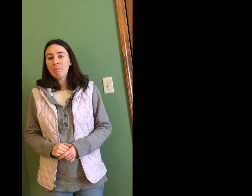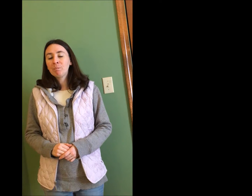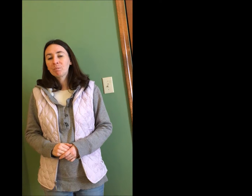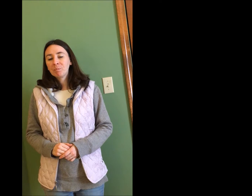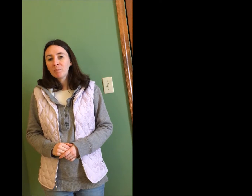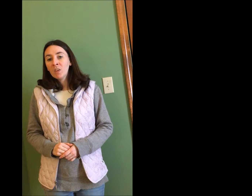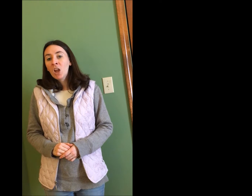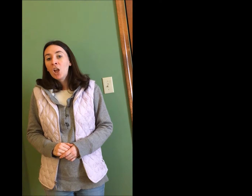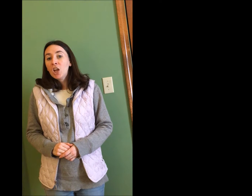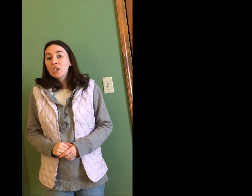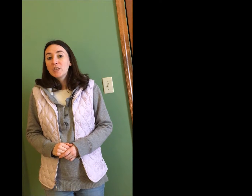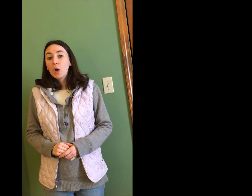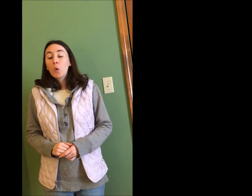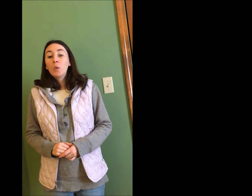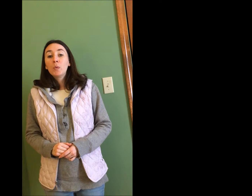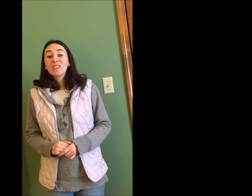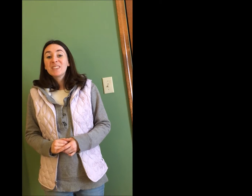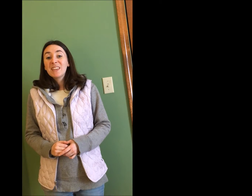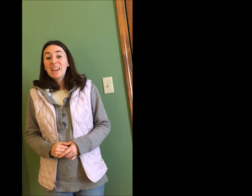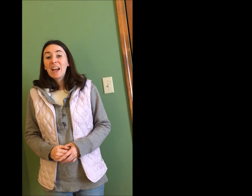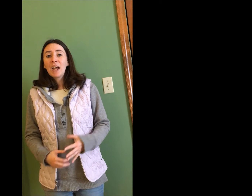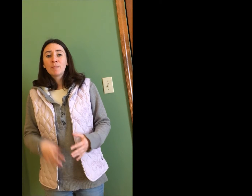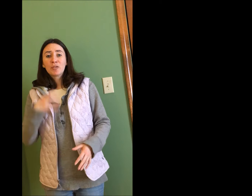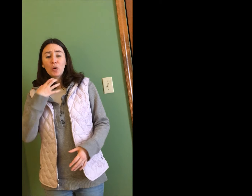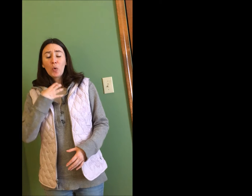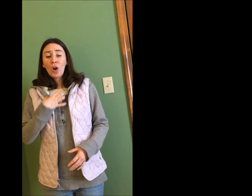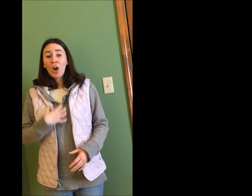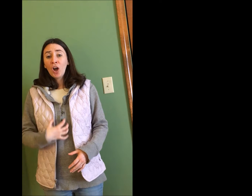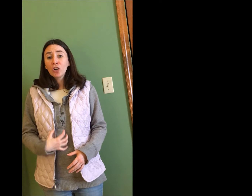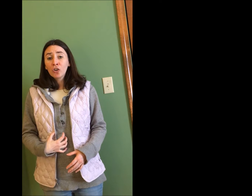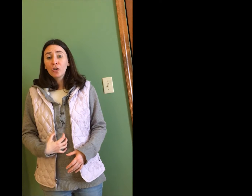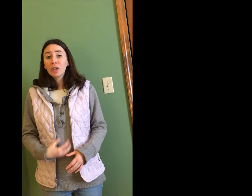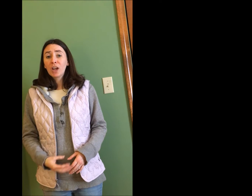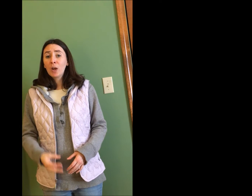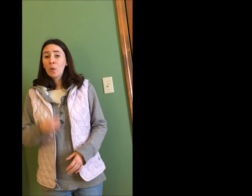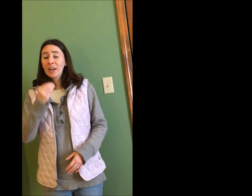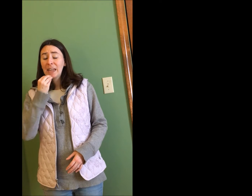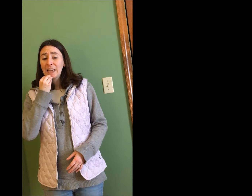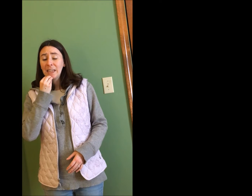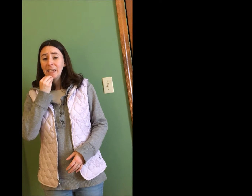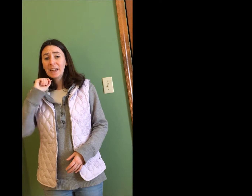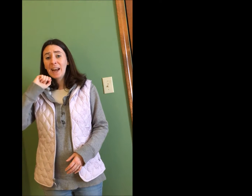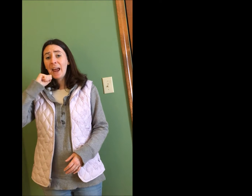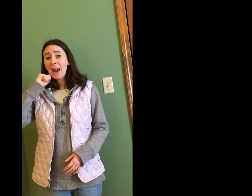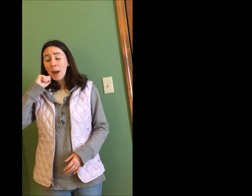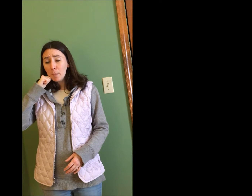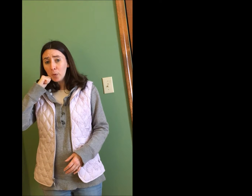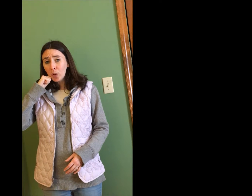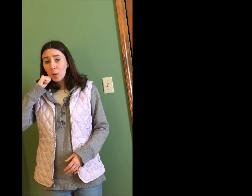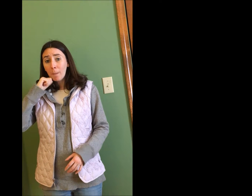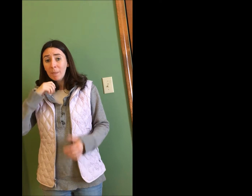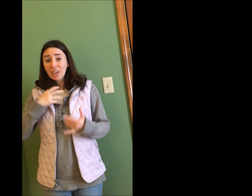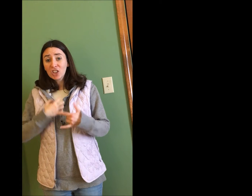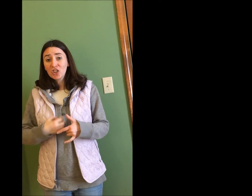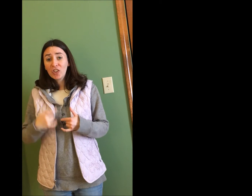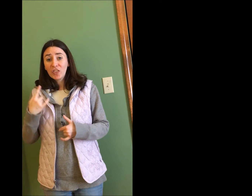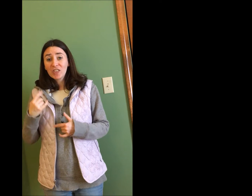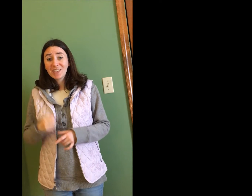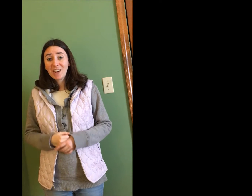them. So we will sing, I'm so hungry, I want to eat an apple, making sure that they're signing